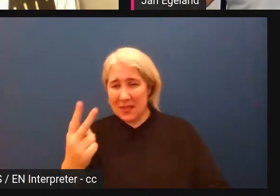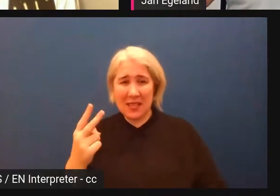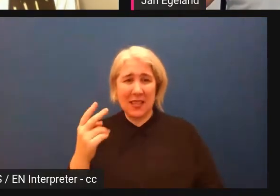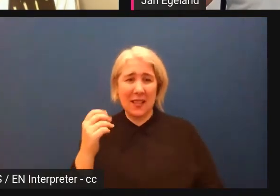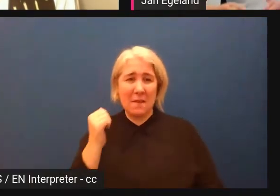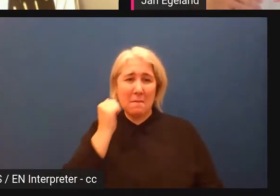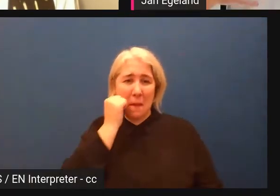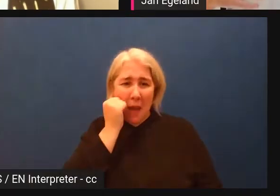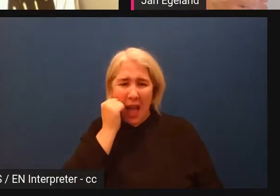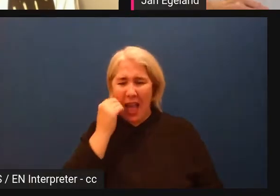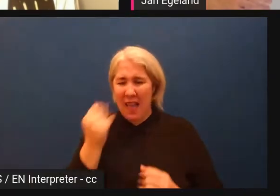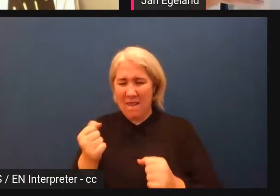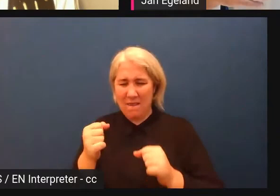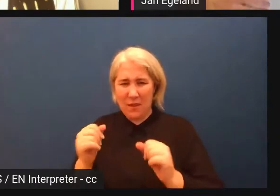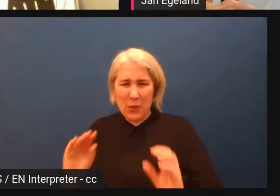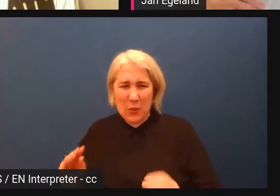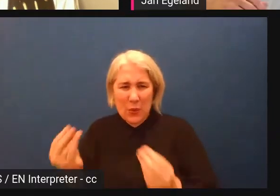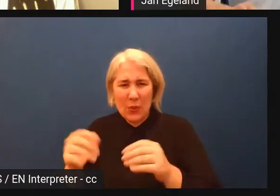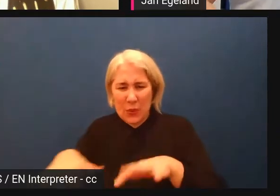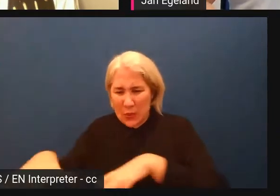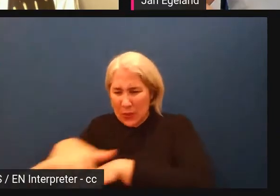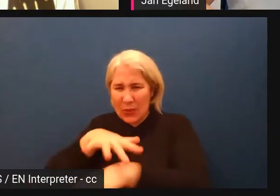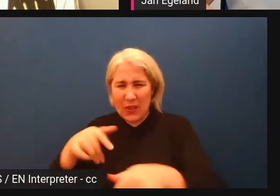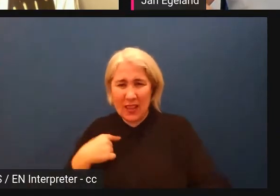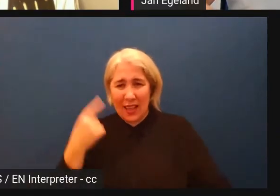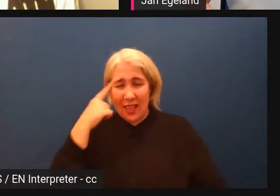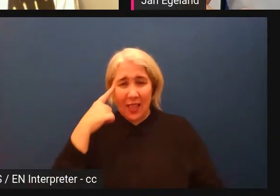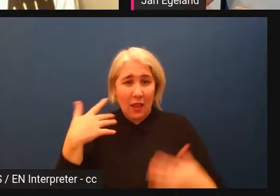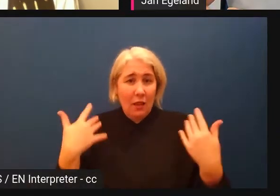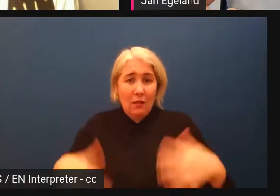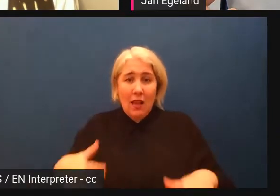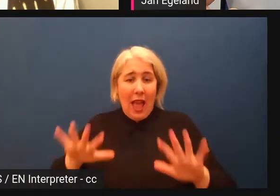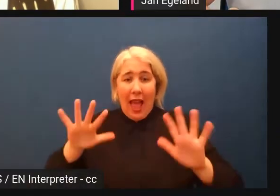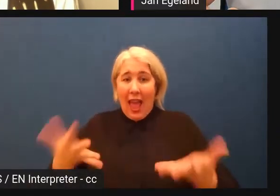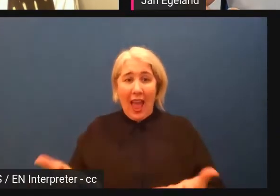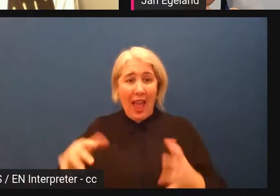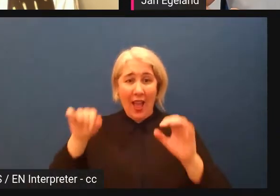emergency program to save lives this winter.